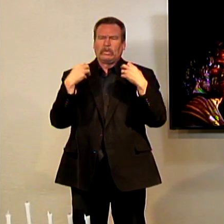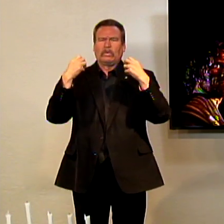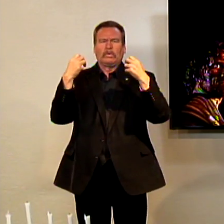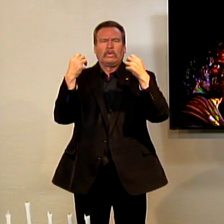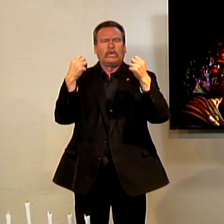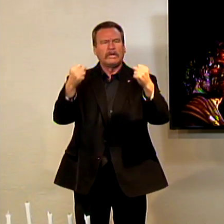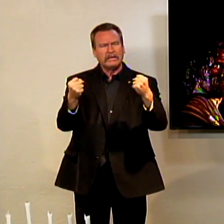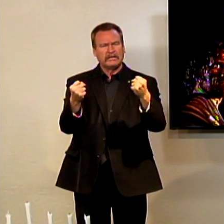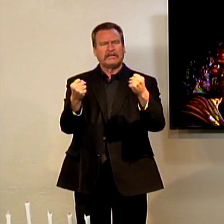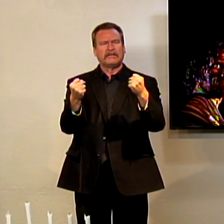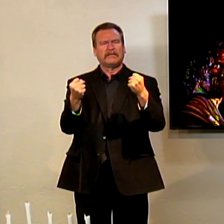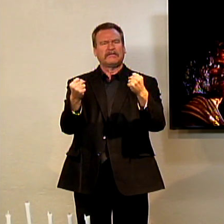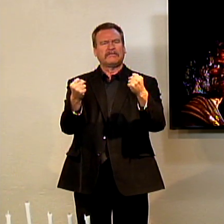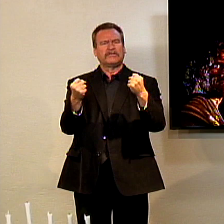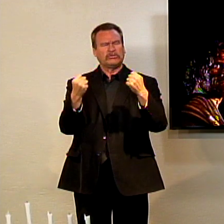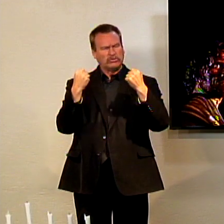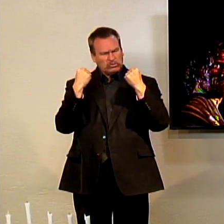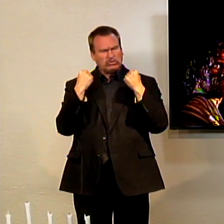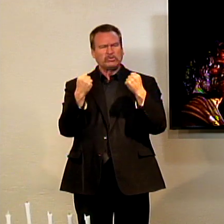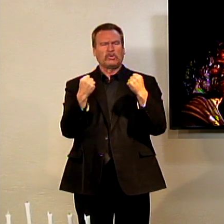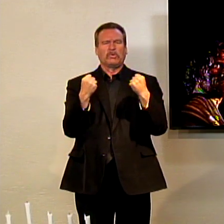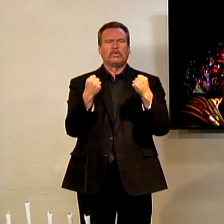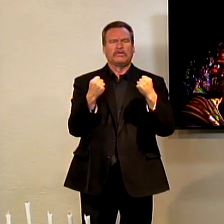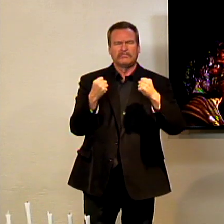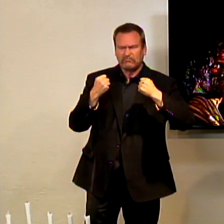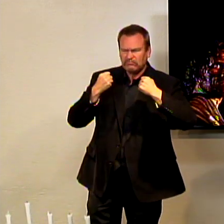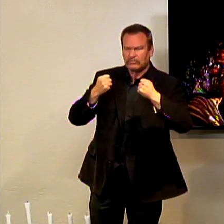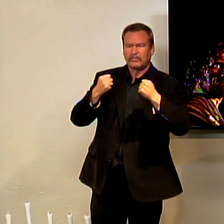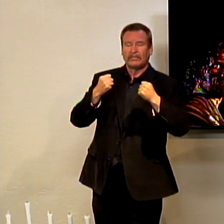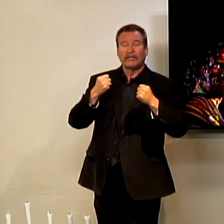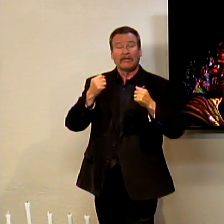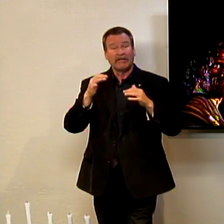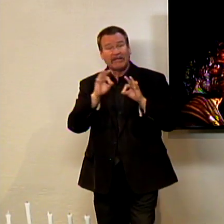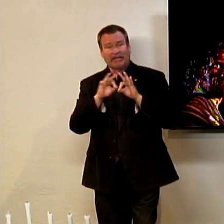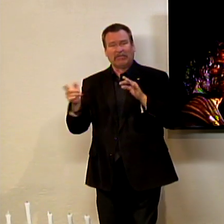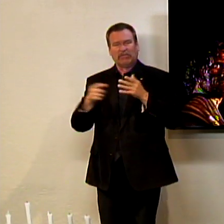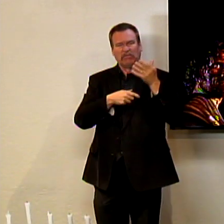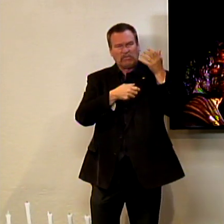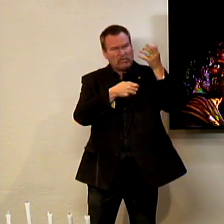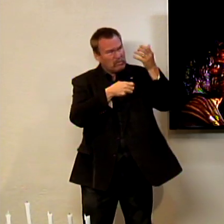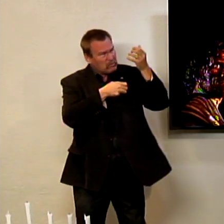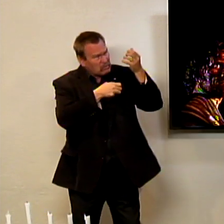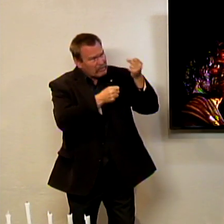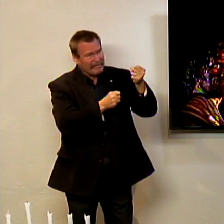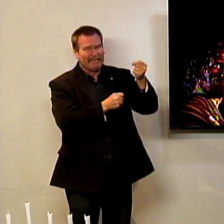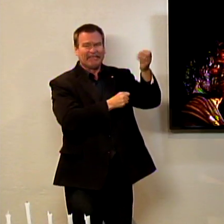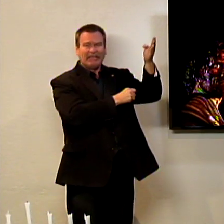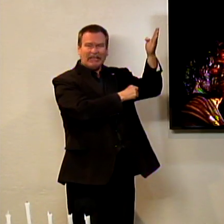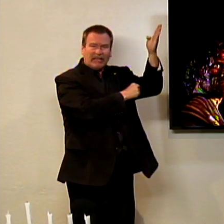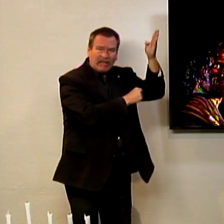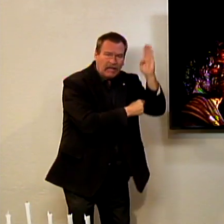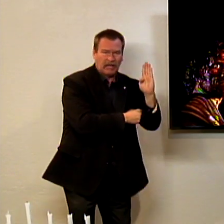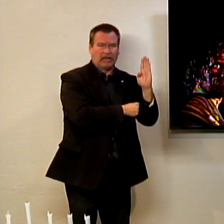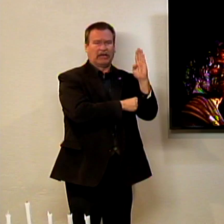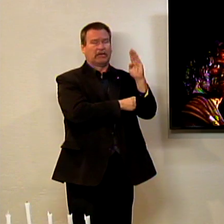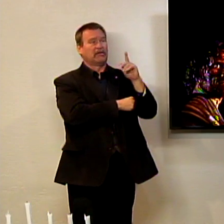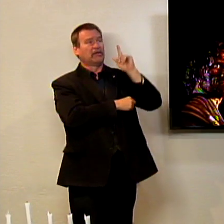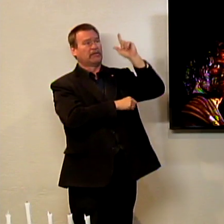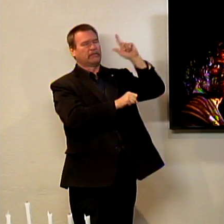he was strong. He had real courage, and he had like a real fortitude, and he trusted